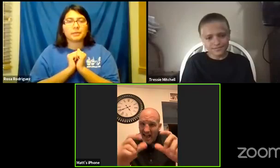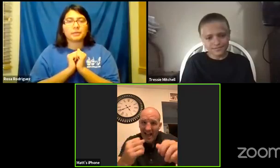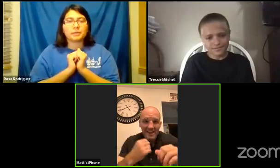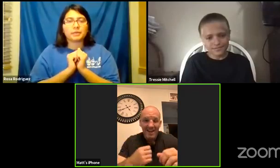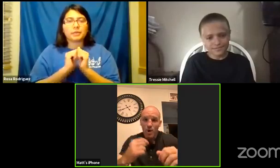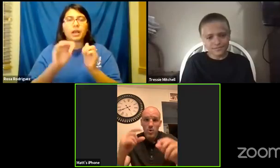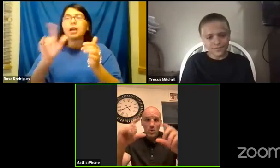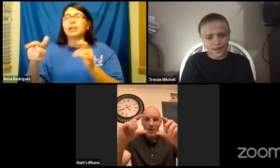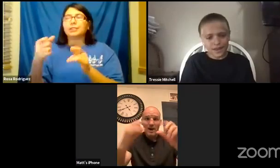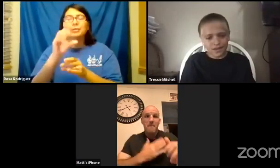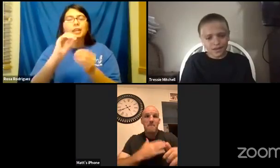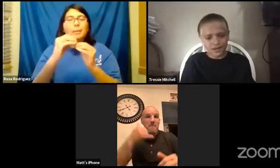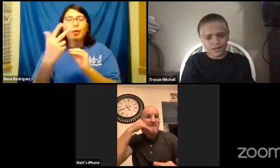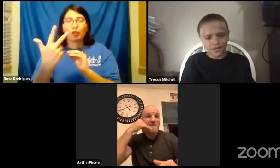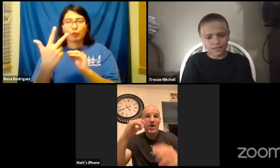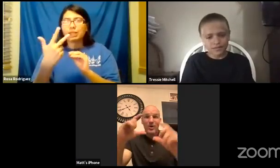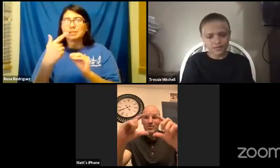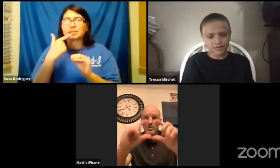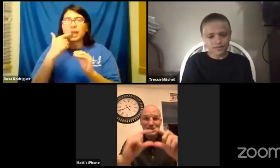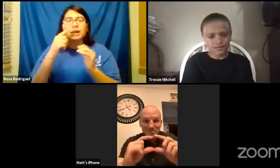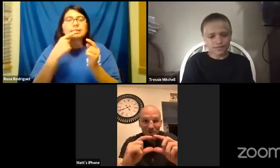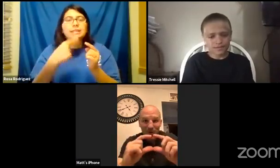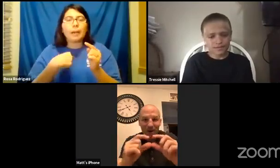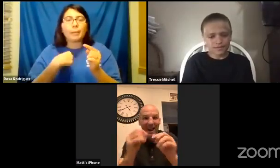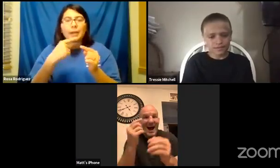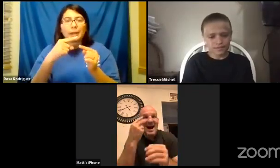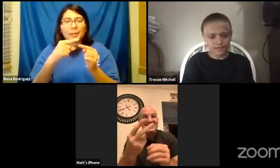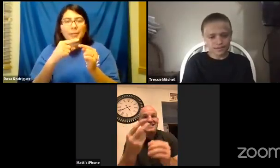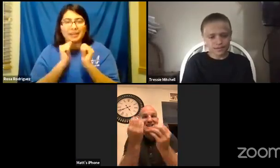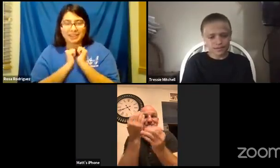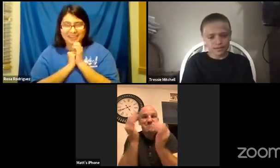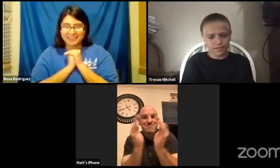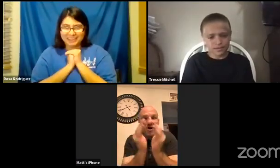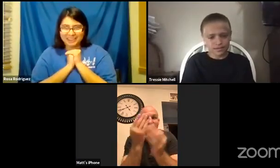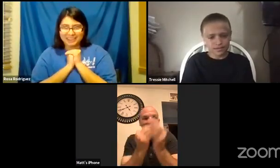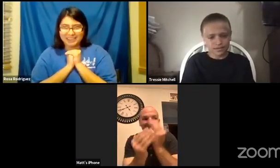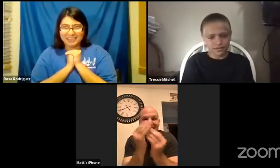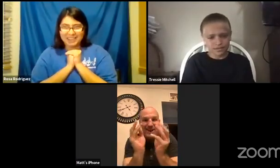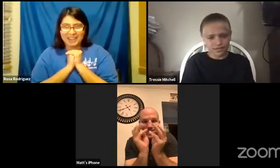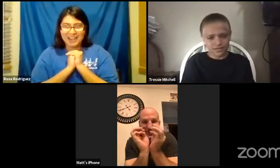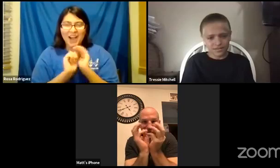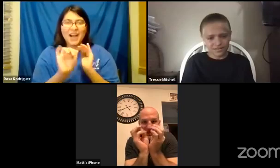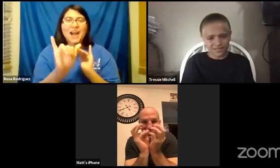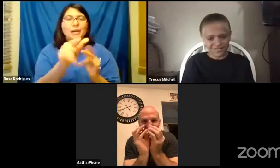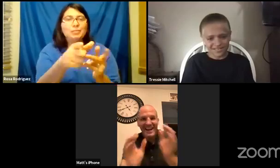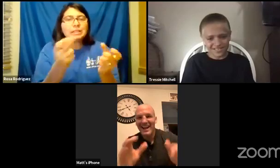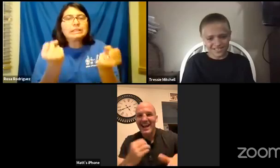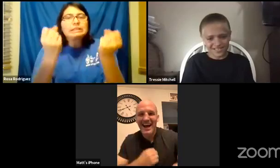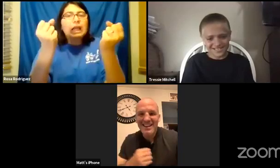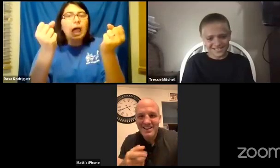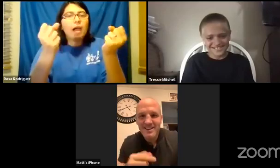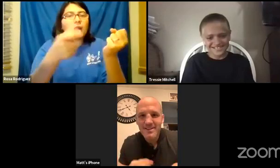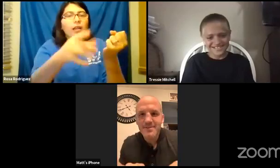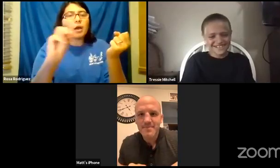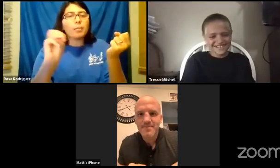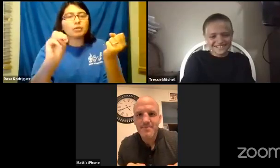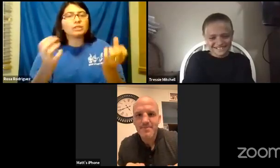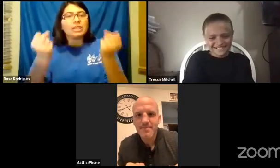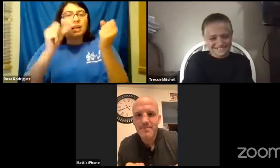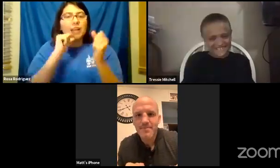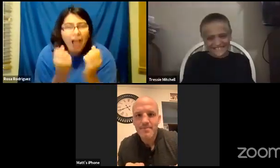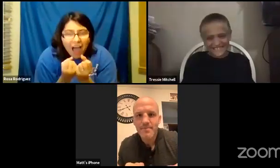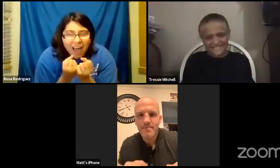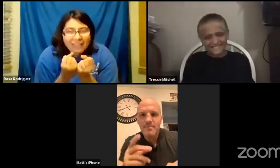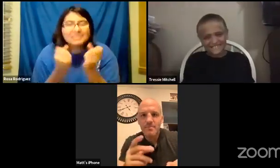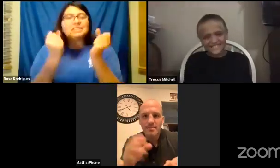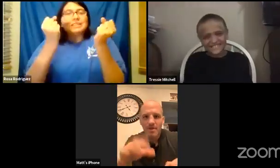Could you say that again? I'm having a difficult time seeing you. I am also on my iPhone, and your hand is so tiny